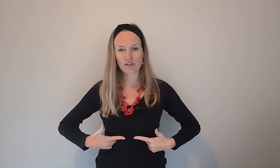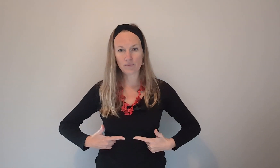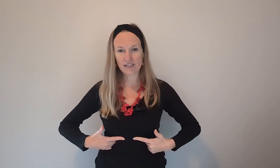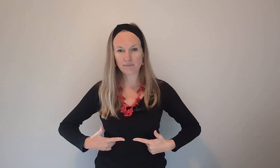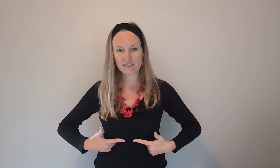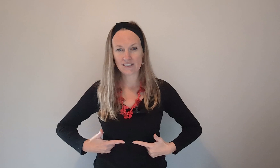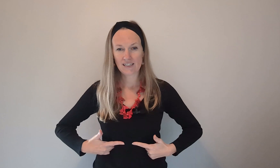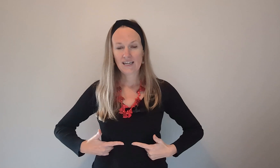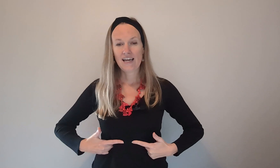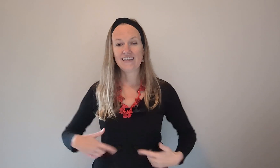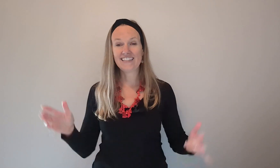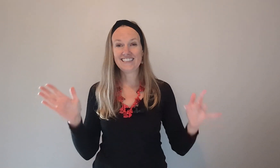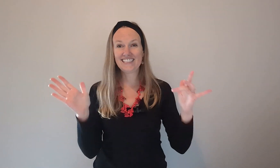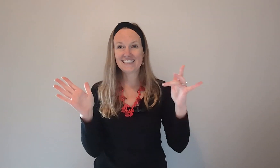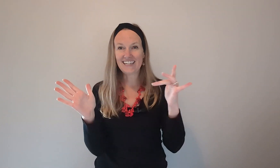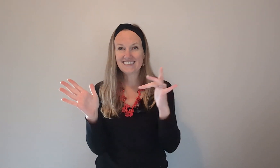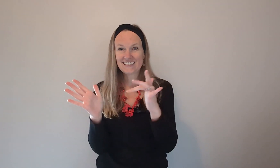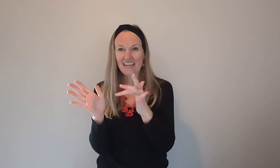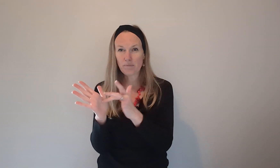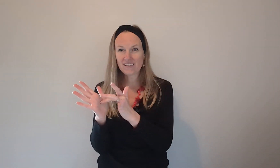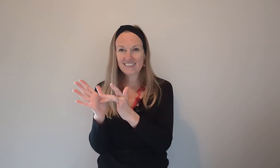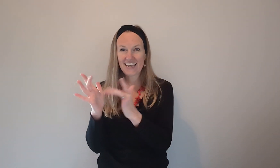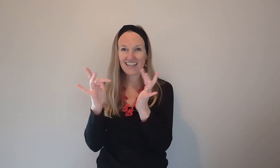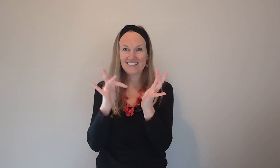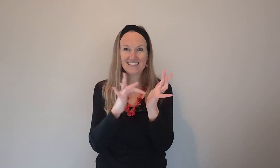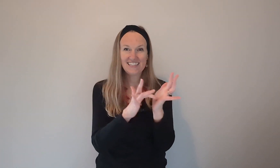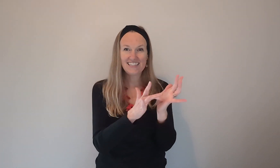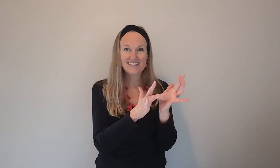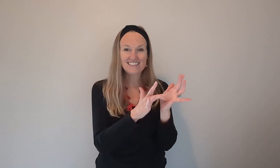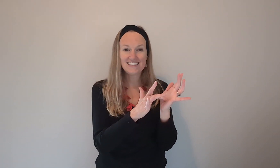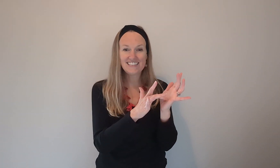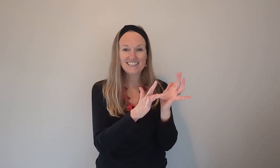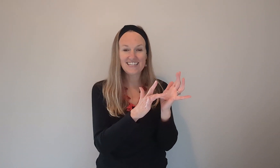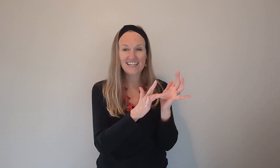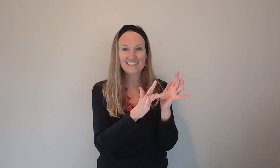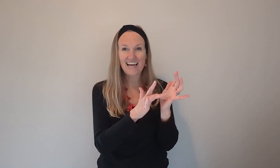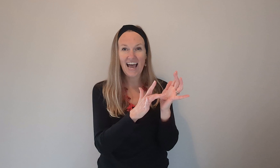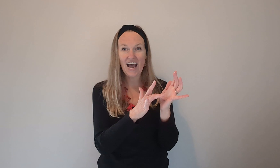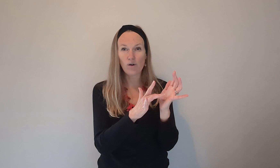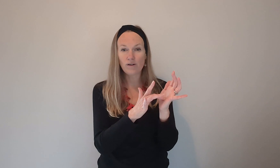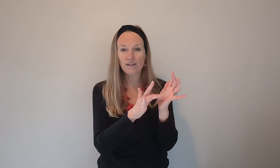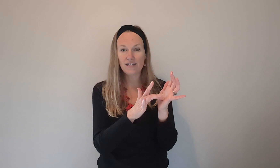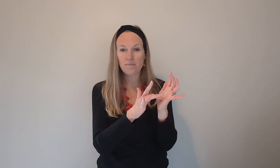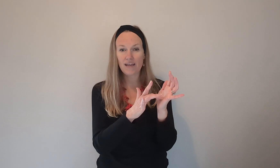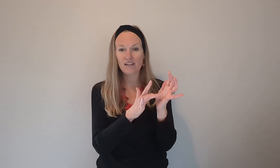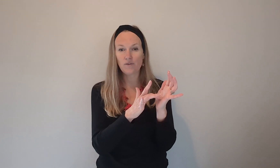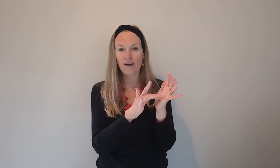your ribs. And then Jesus, nail-pierced hands. Jesus, our